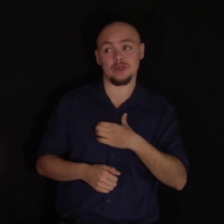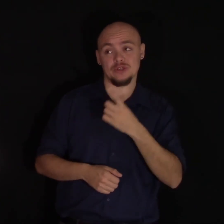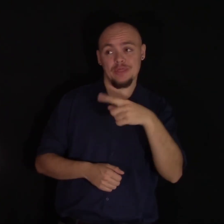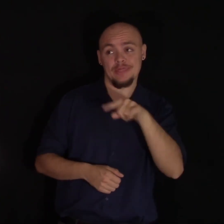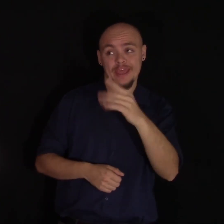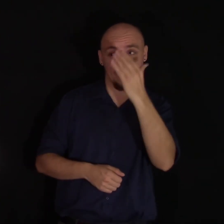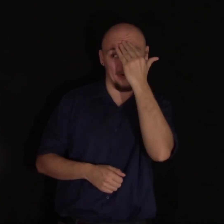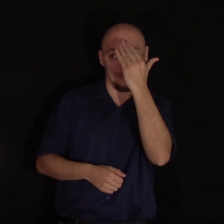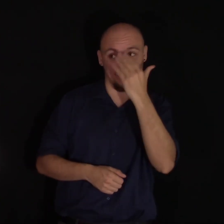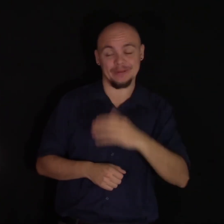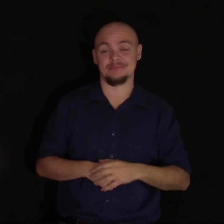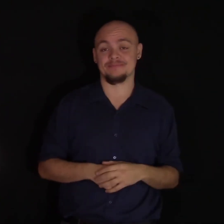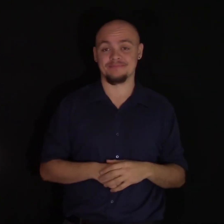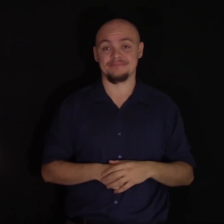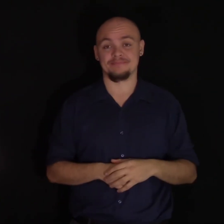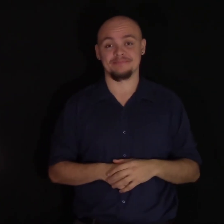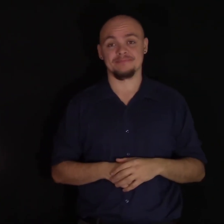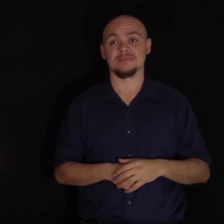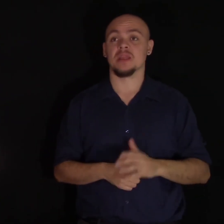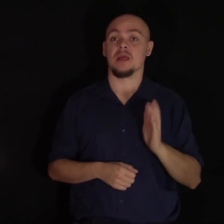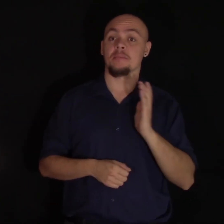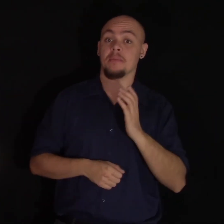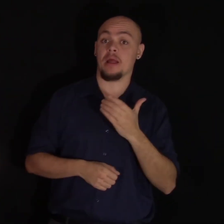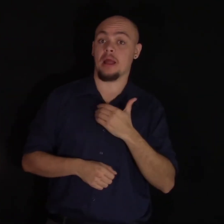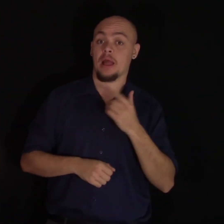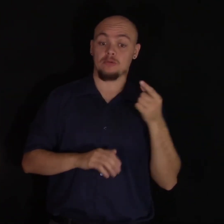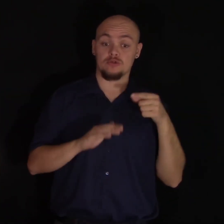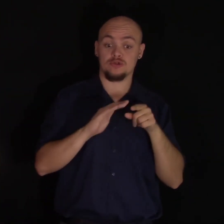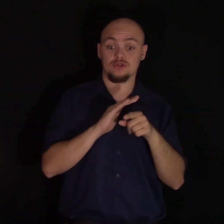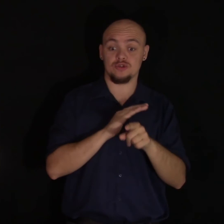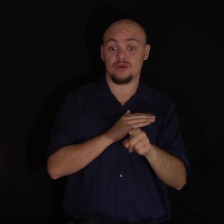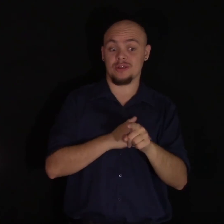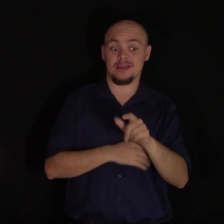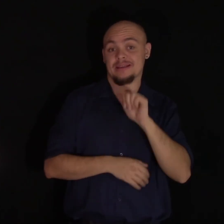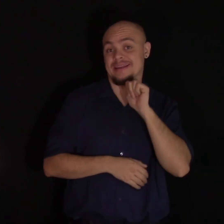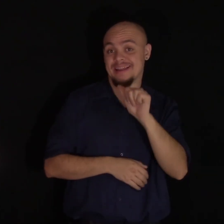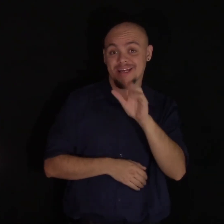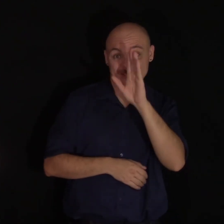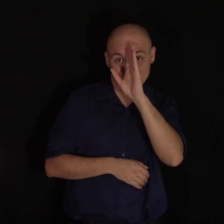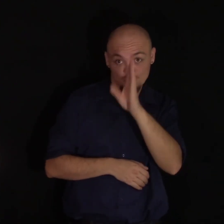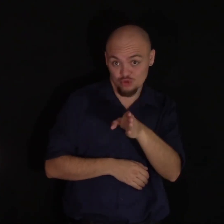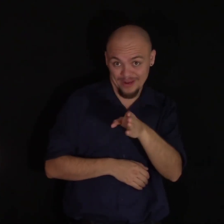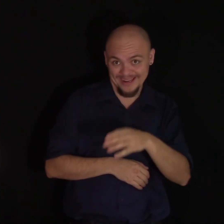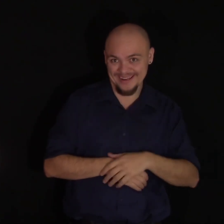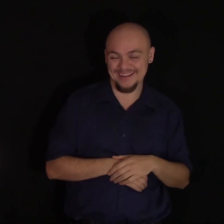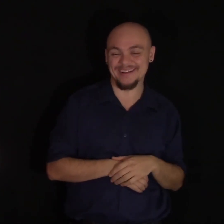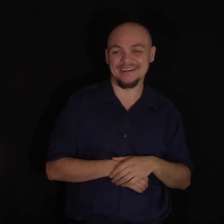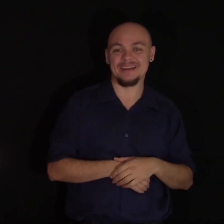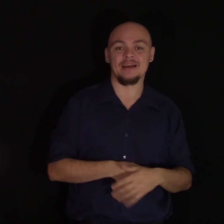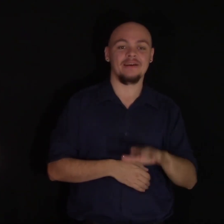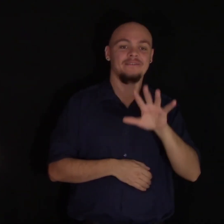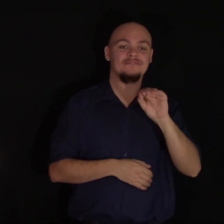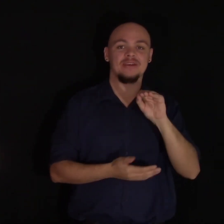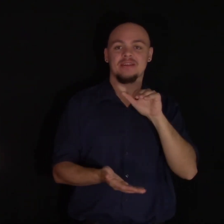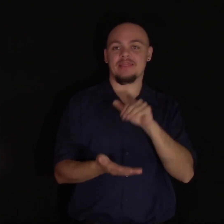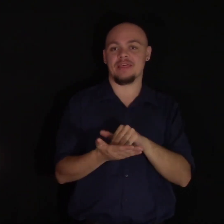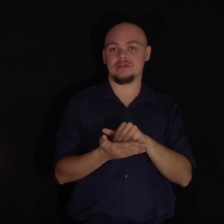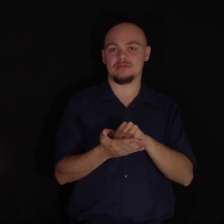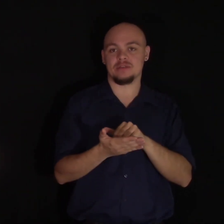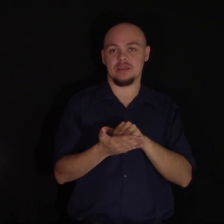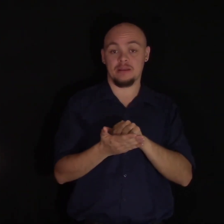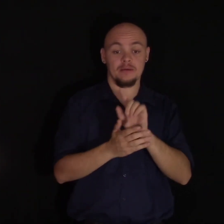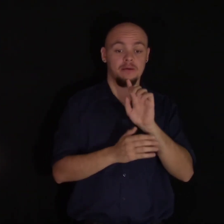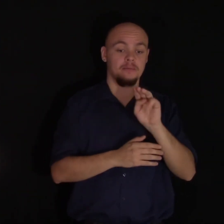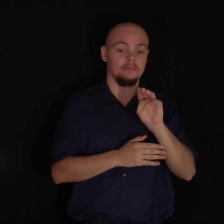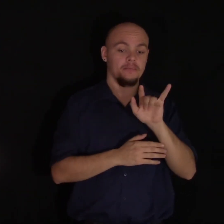By the time we finished our not-so-straight journey around the world, we had traveled 50,000 miles and logged 120 hours of